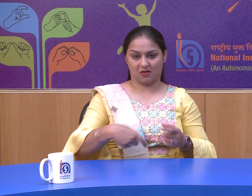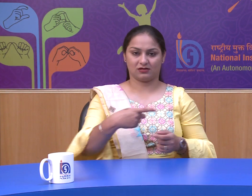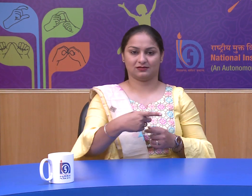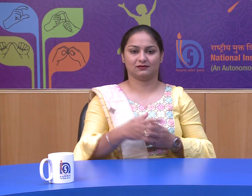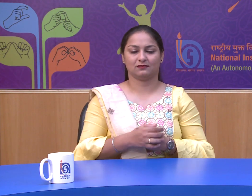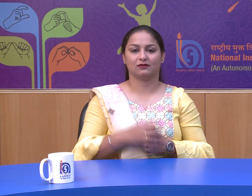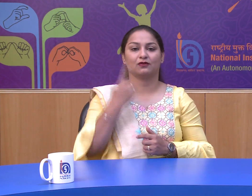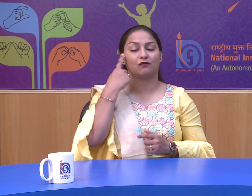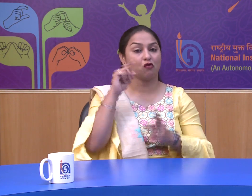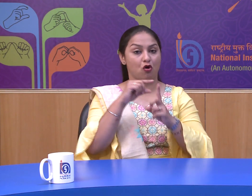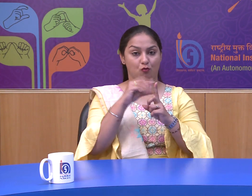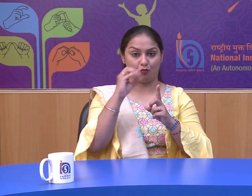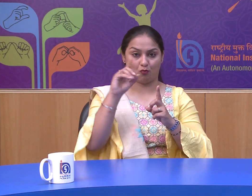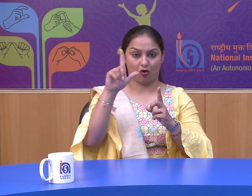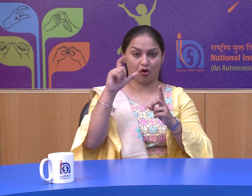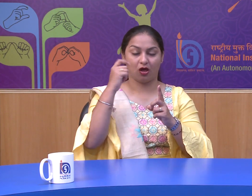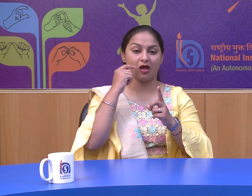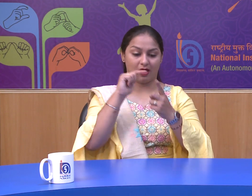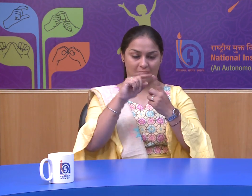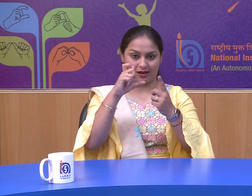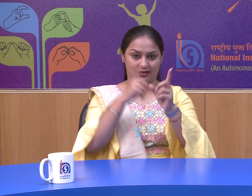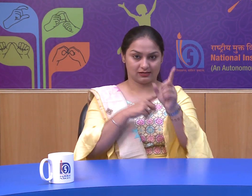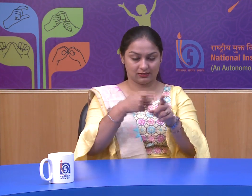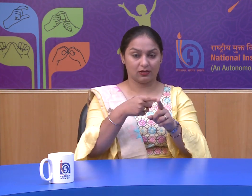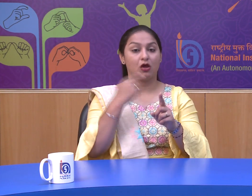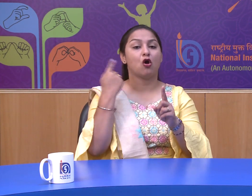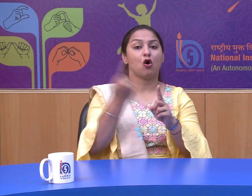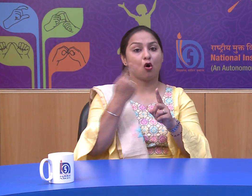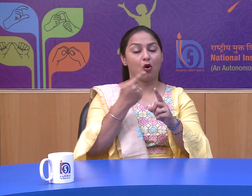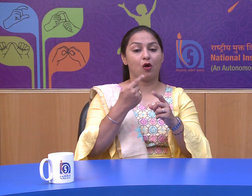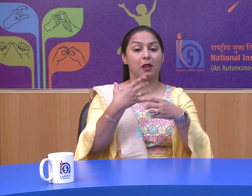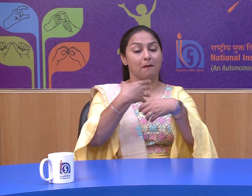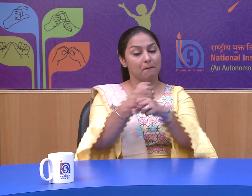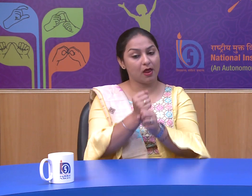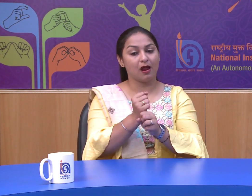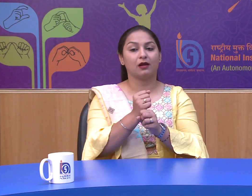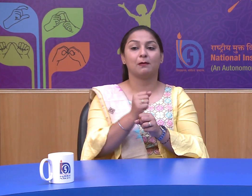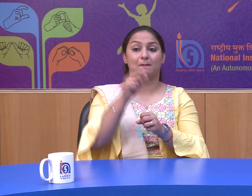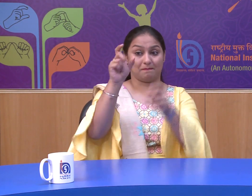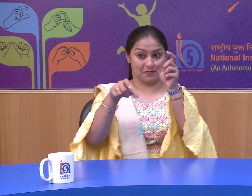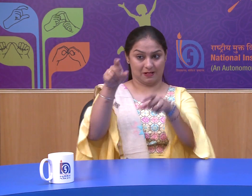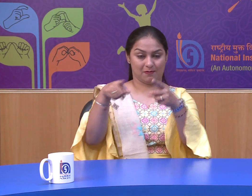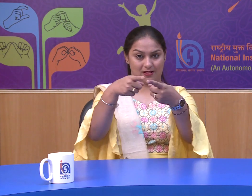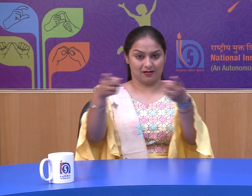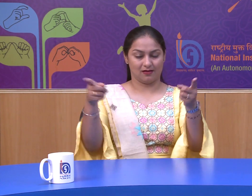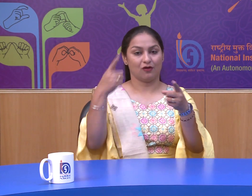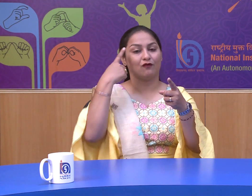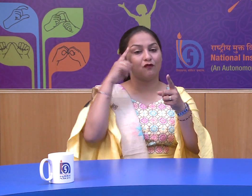His policies were made for the welfare of his people. His Dhamma